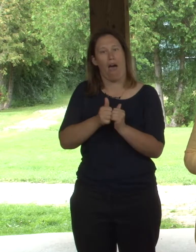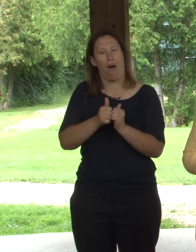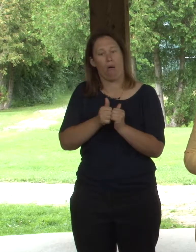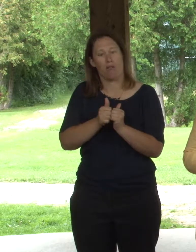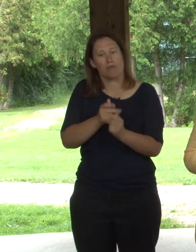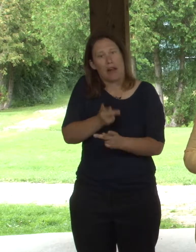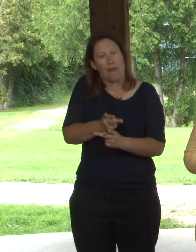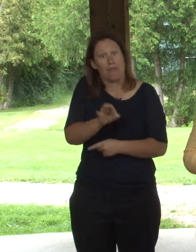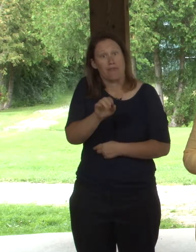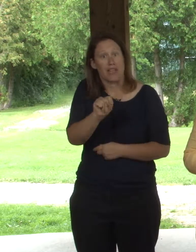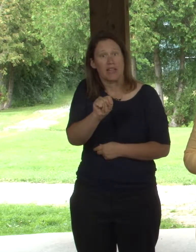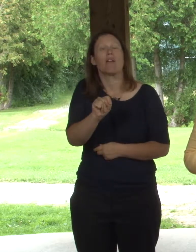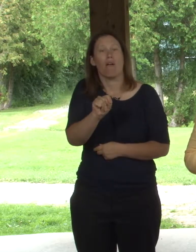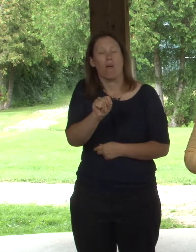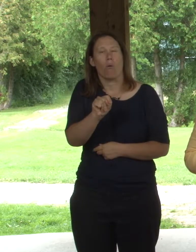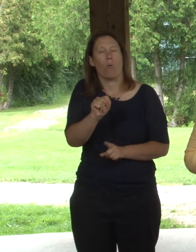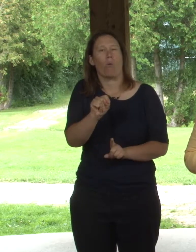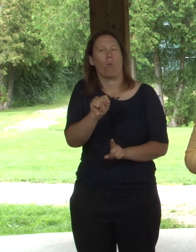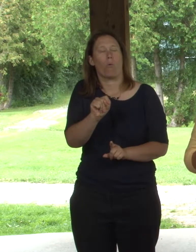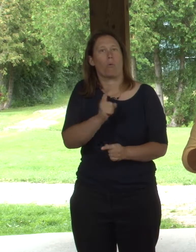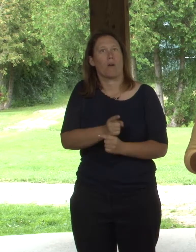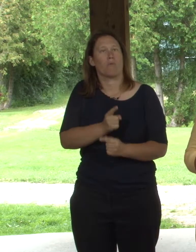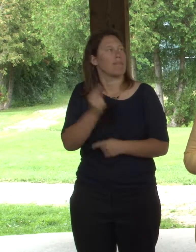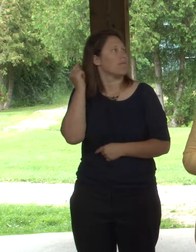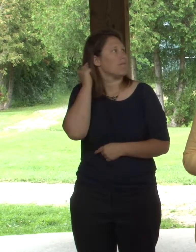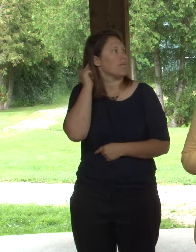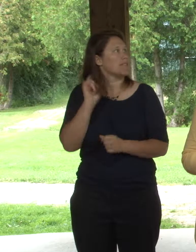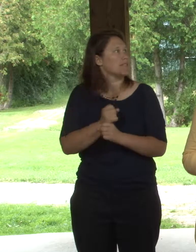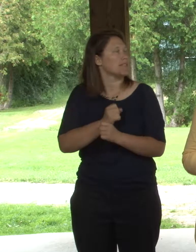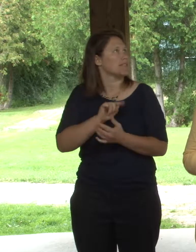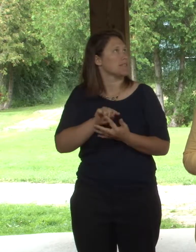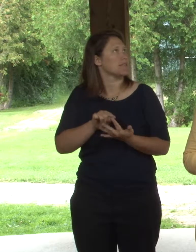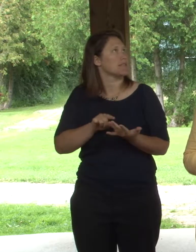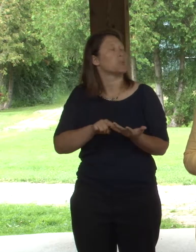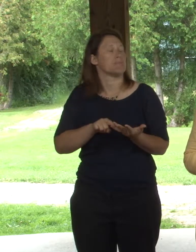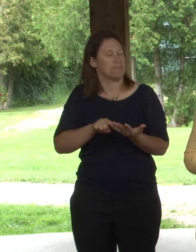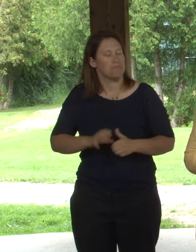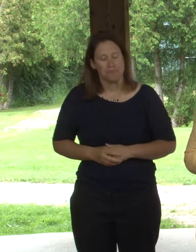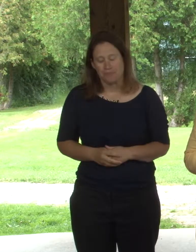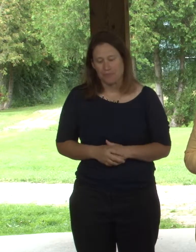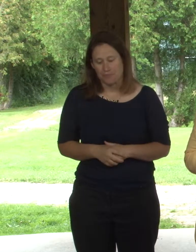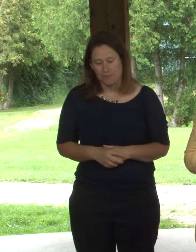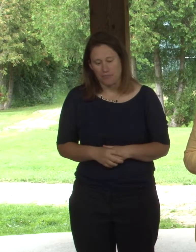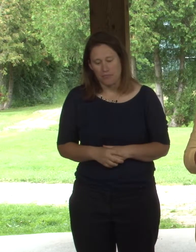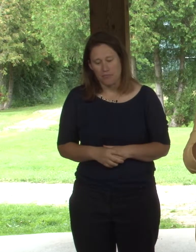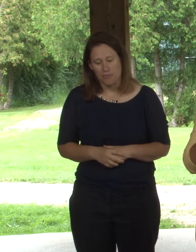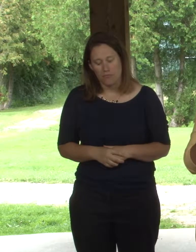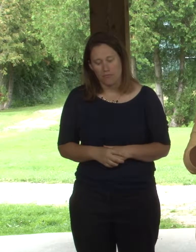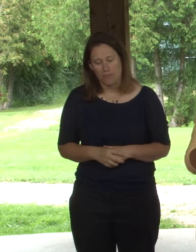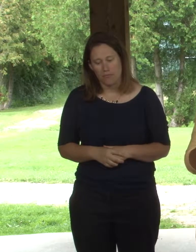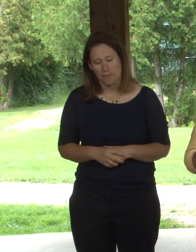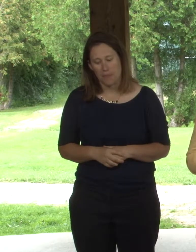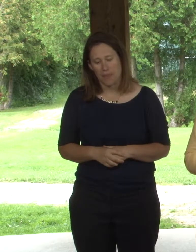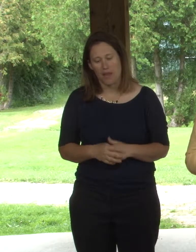make sense when we think about some of these numbers. So the other thing that I did want to talk about a little bit is